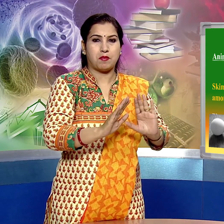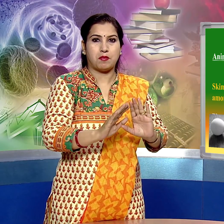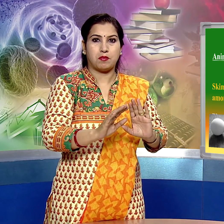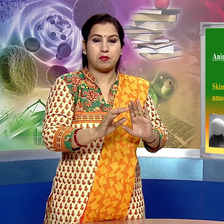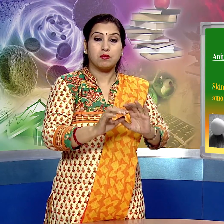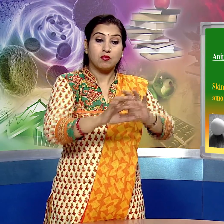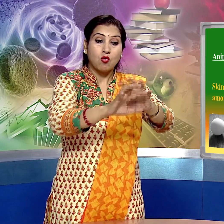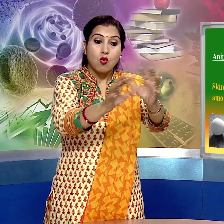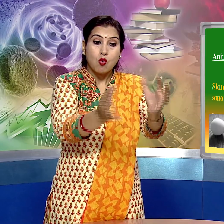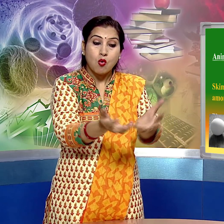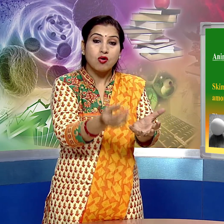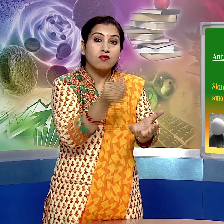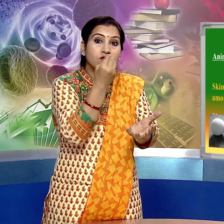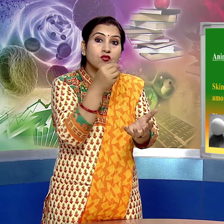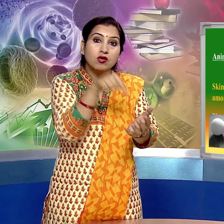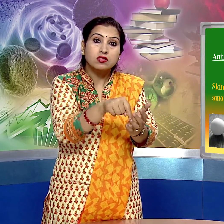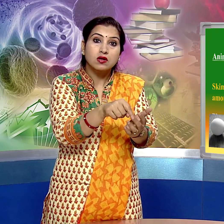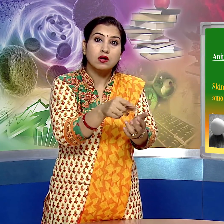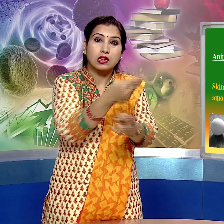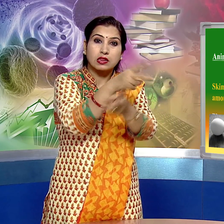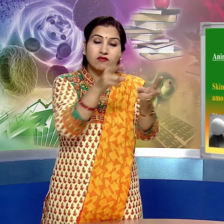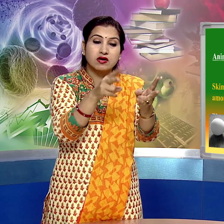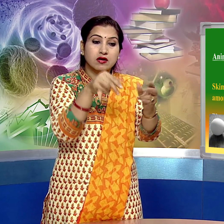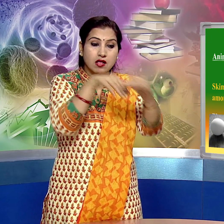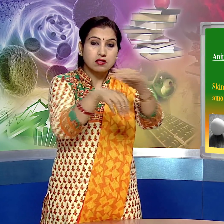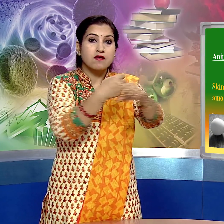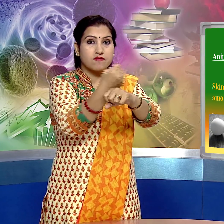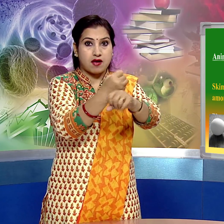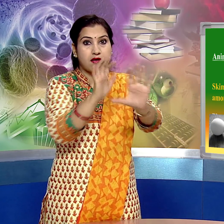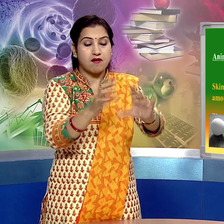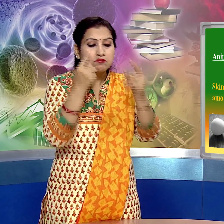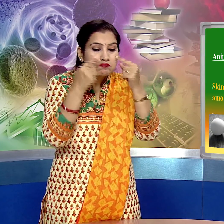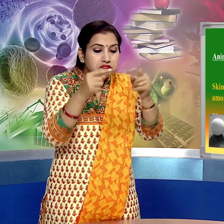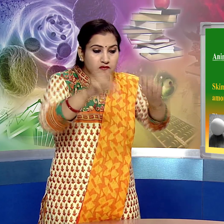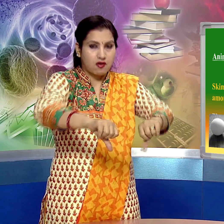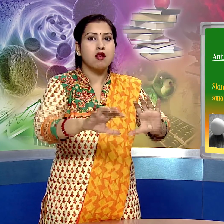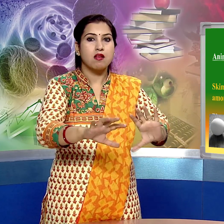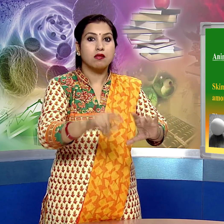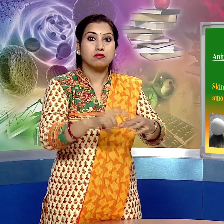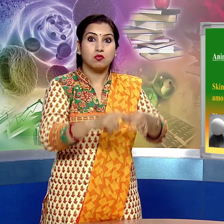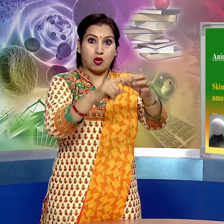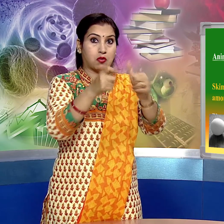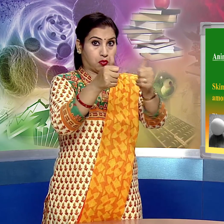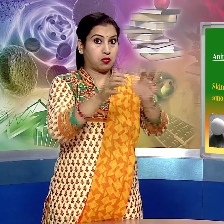Whole food contains varying amount of invisible fat that is of good quality.